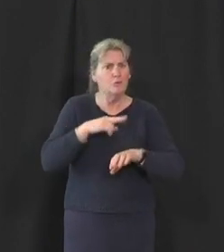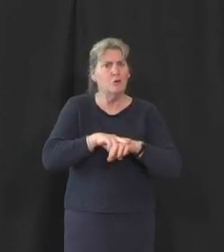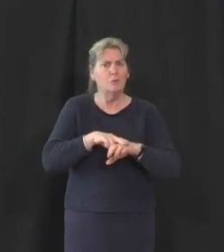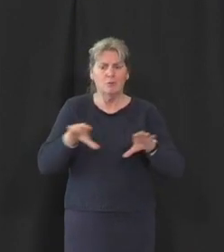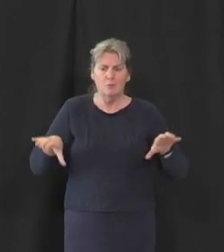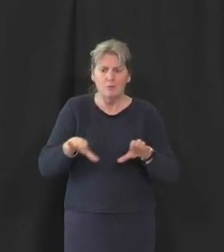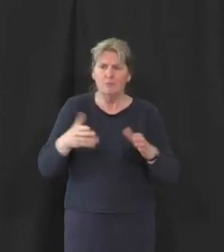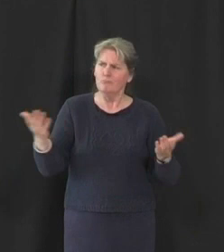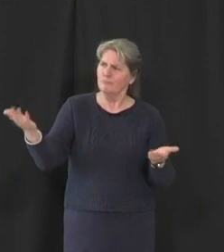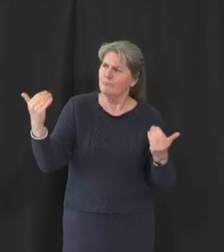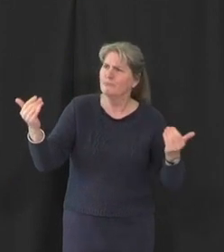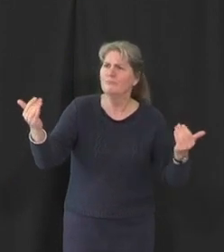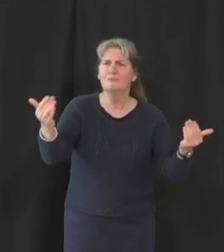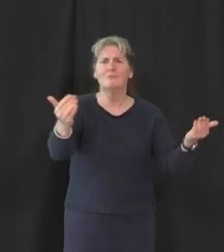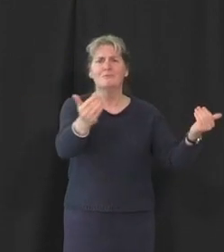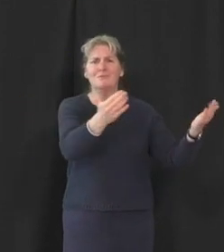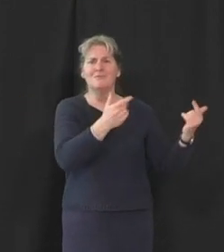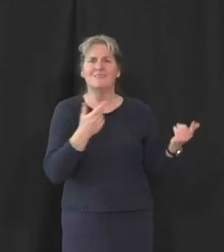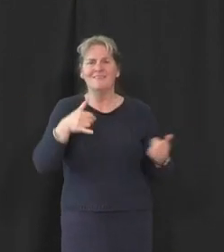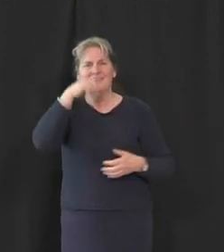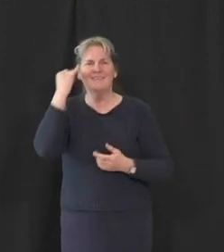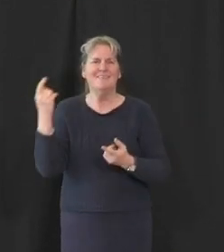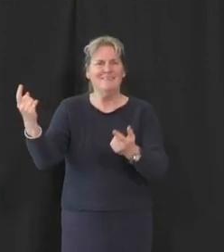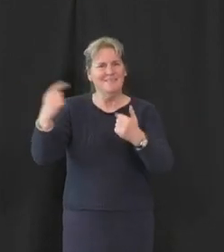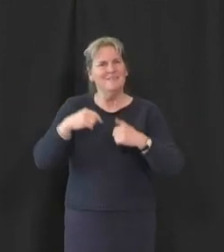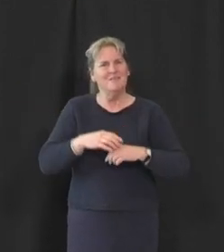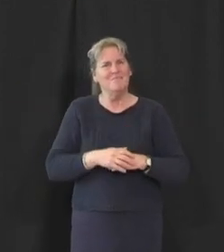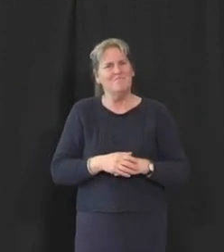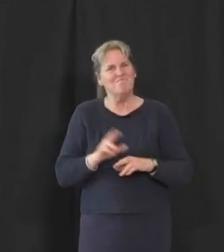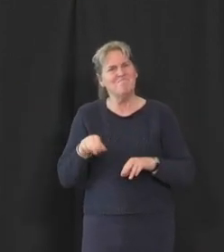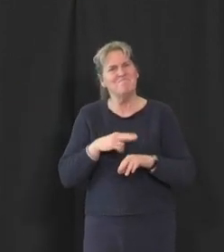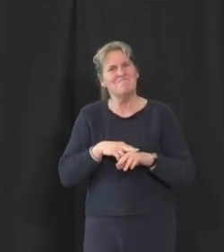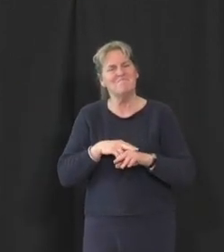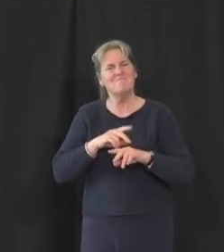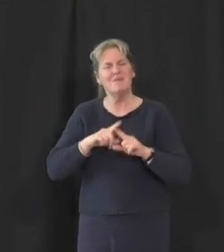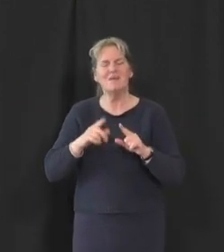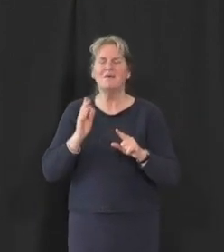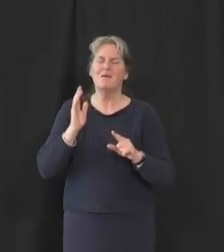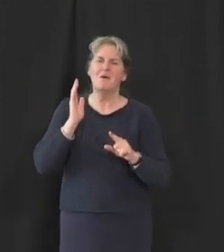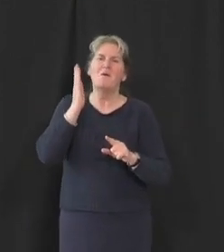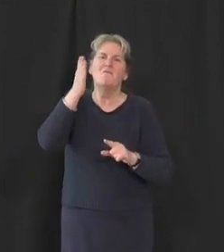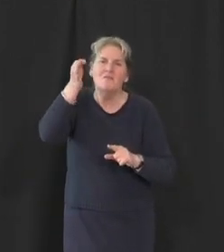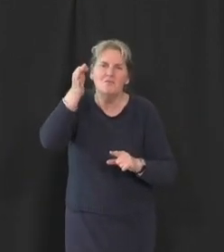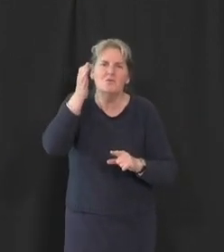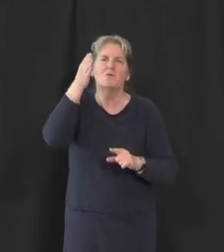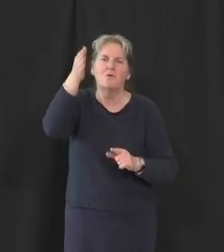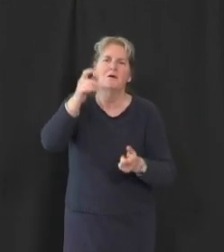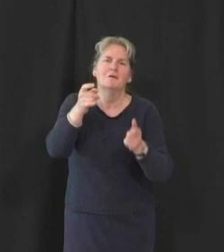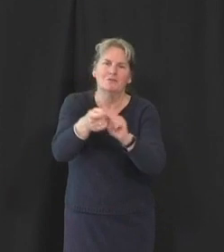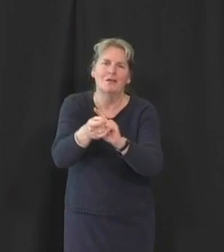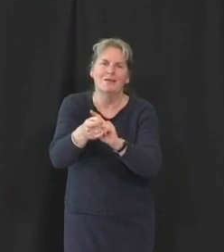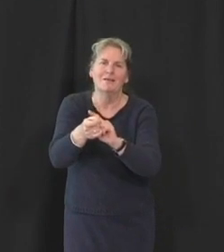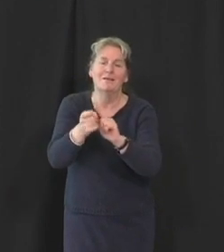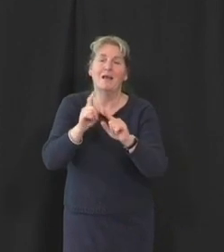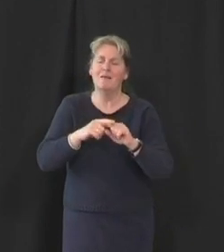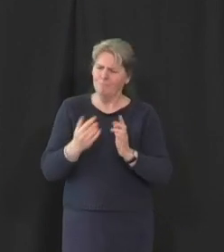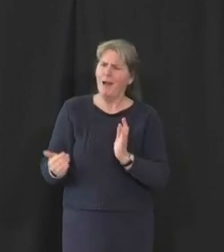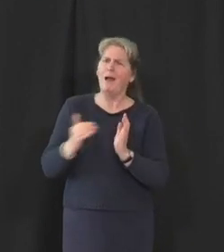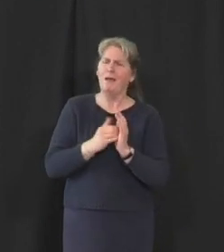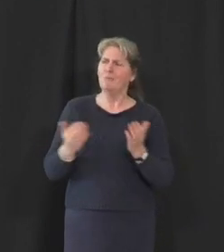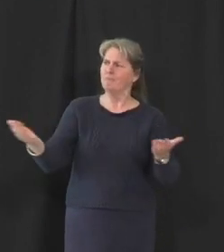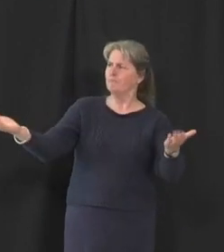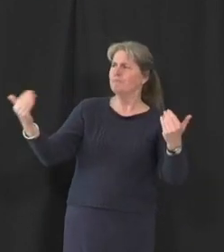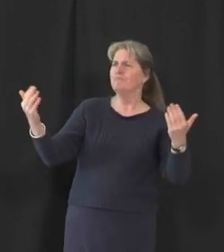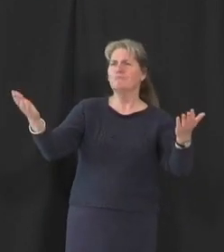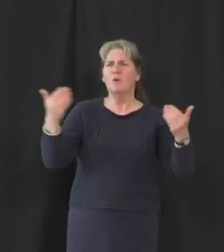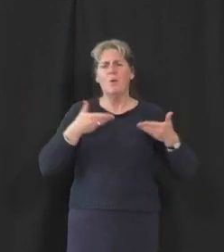to encourage visitors to this territory. And times will change, and we will be again welcoming visitors back